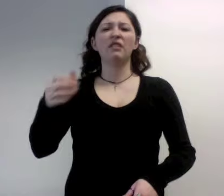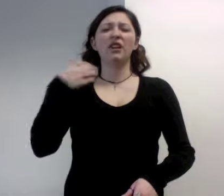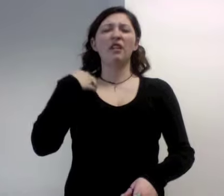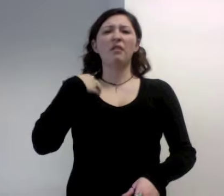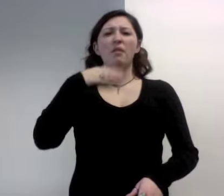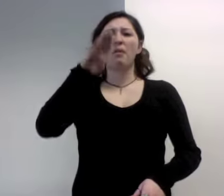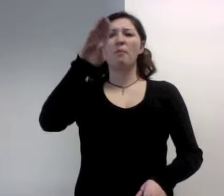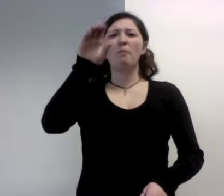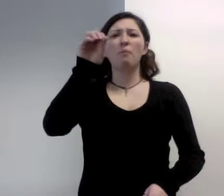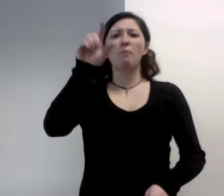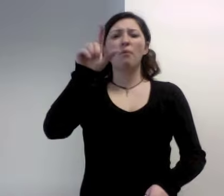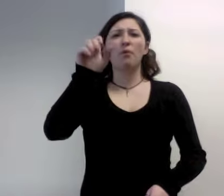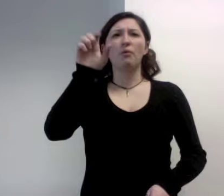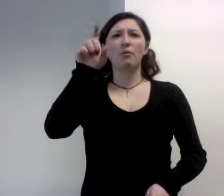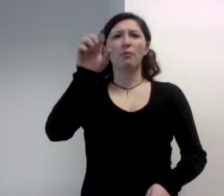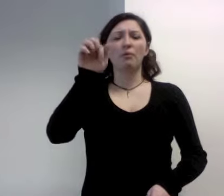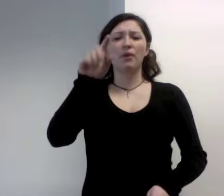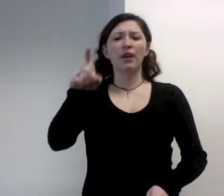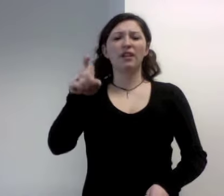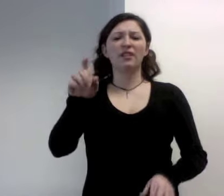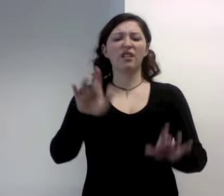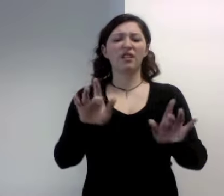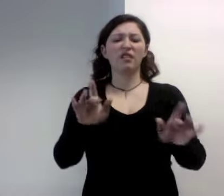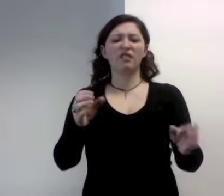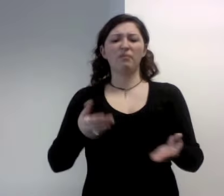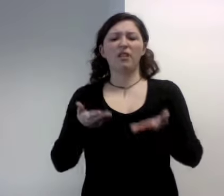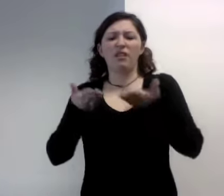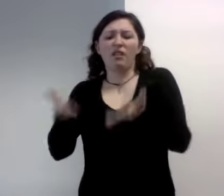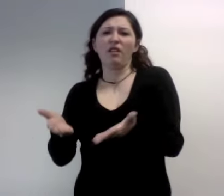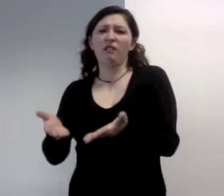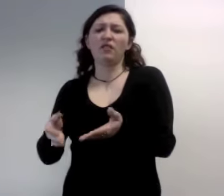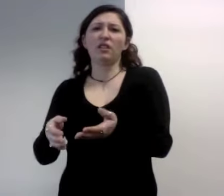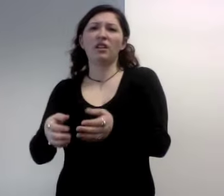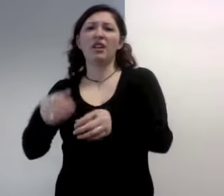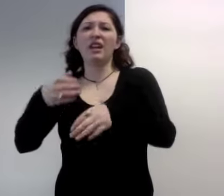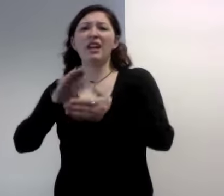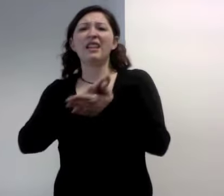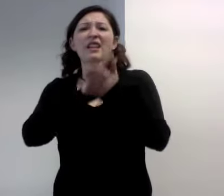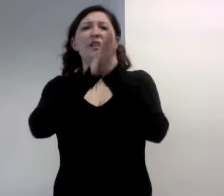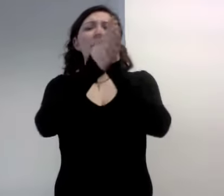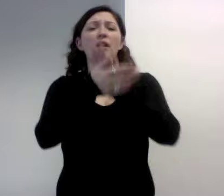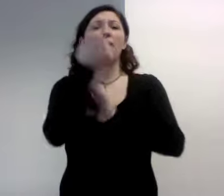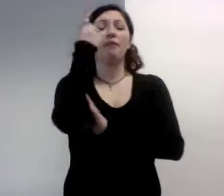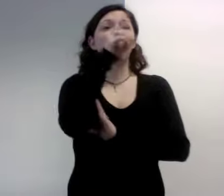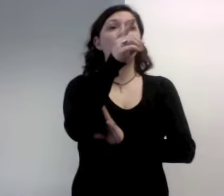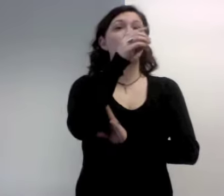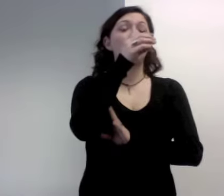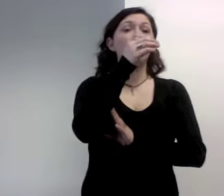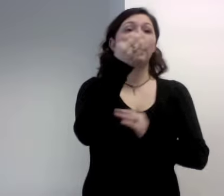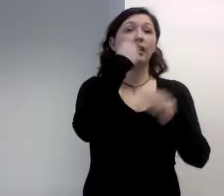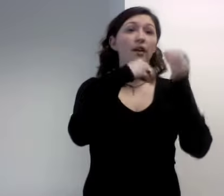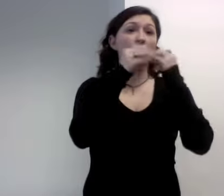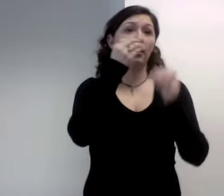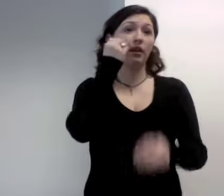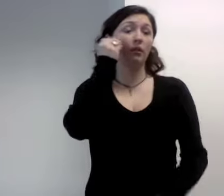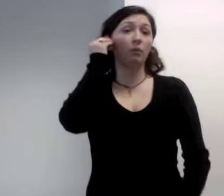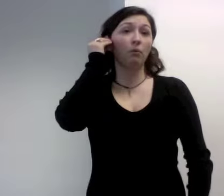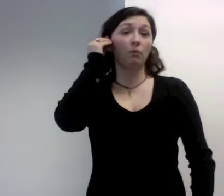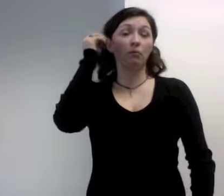and dumped into the hoppers and made over again for home consumption. There would be